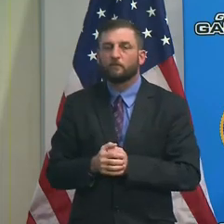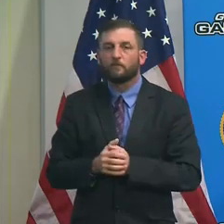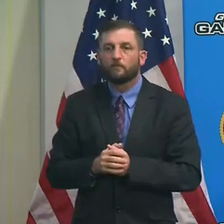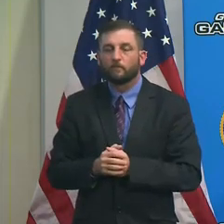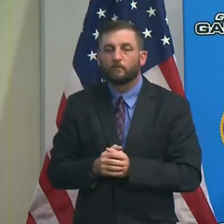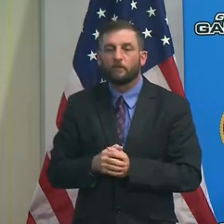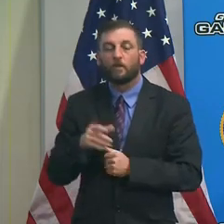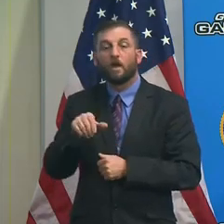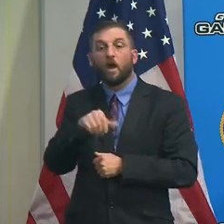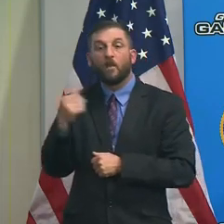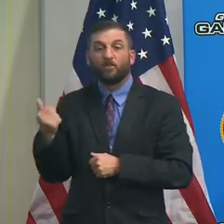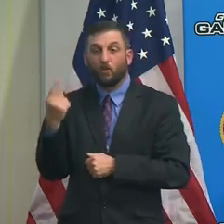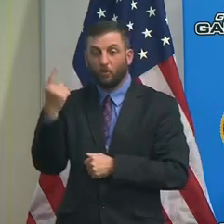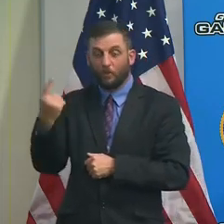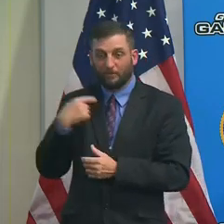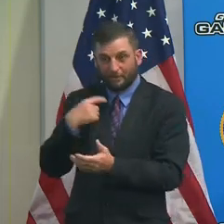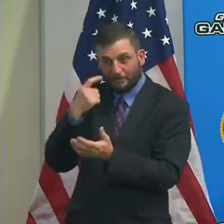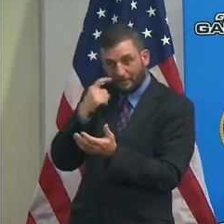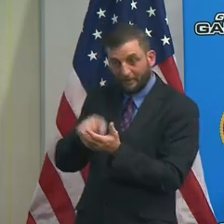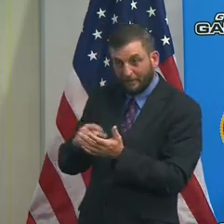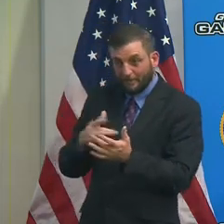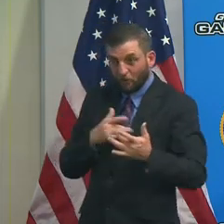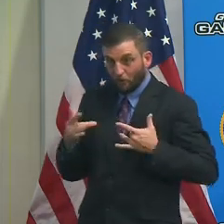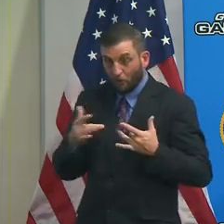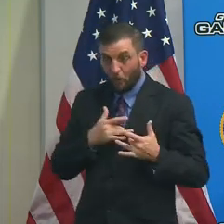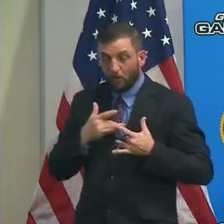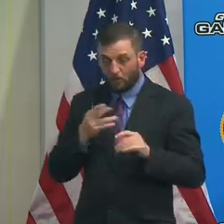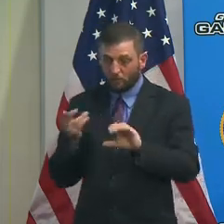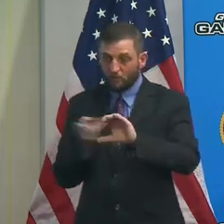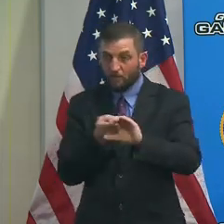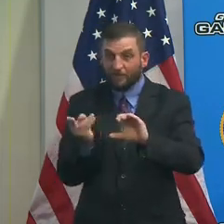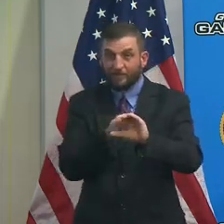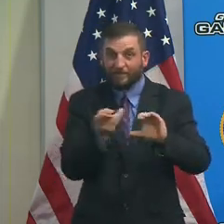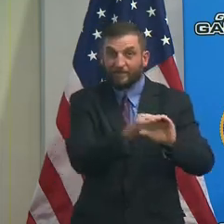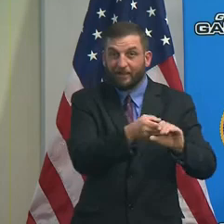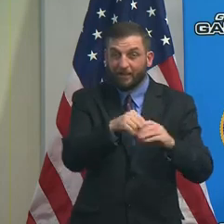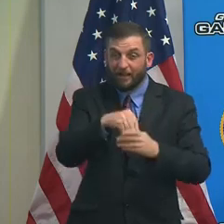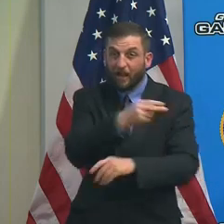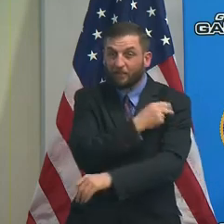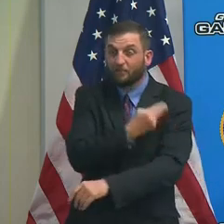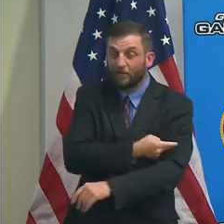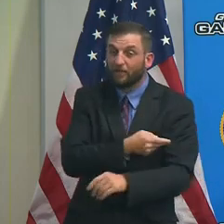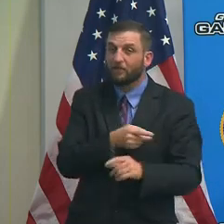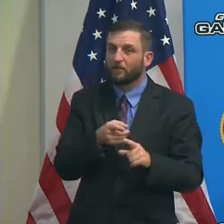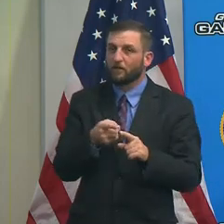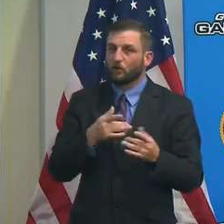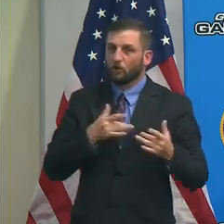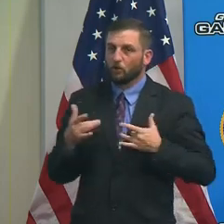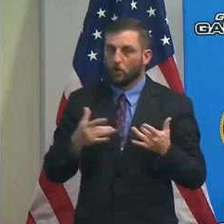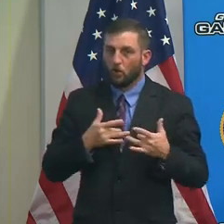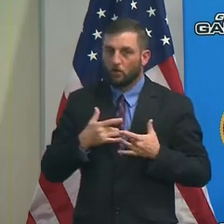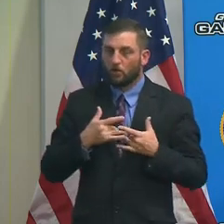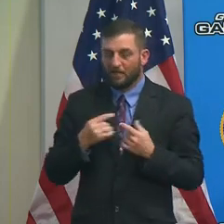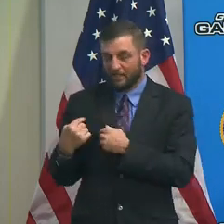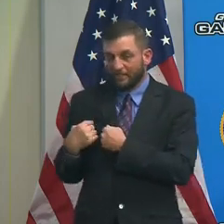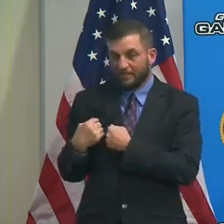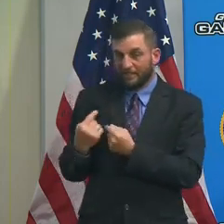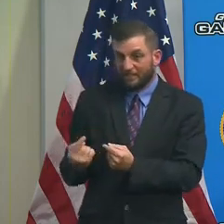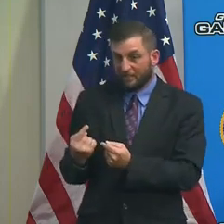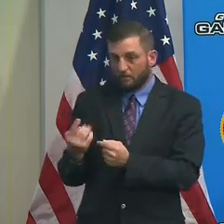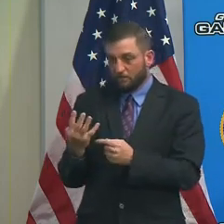One trend that concerns me, and I mentioned this yesterday, is hospitalizations. So four of the last 5 days, we have seen